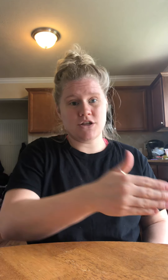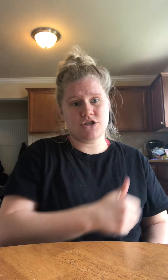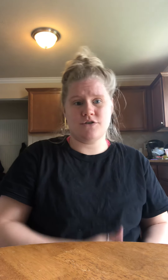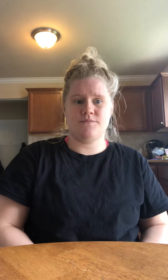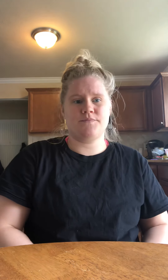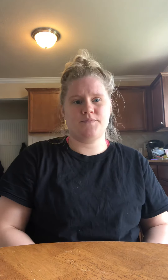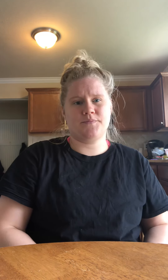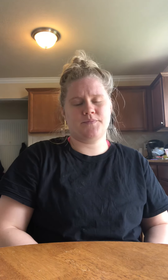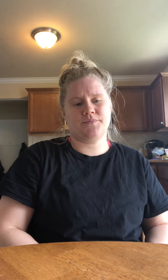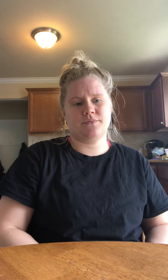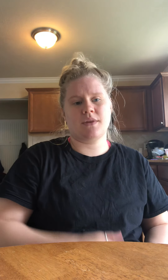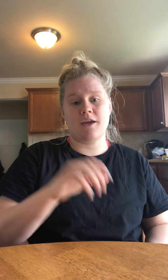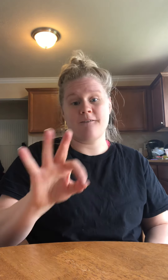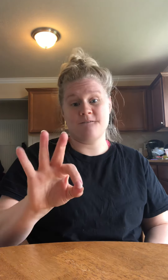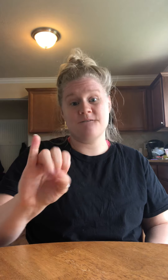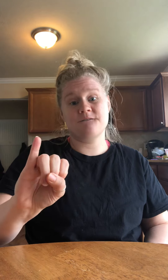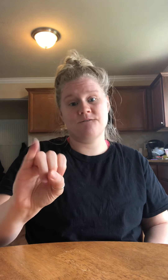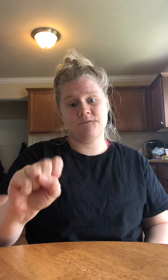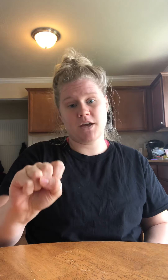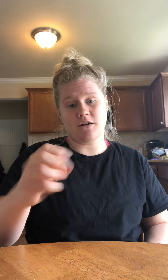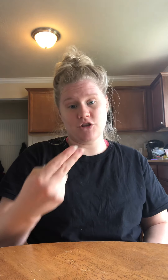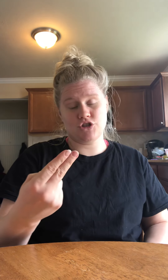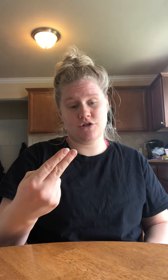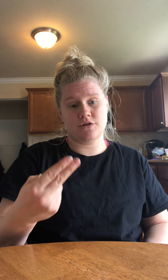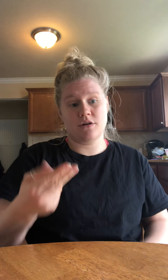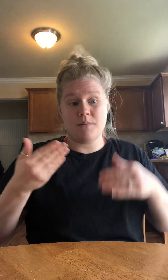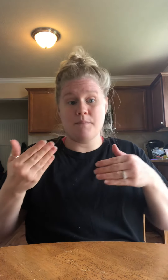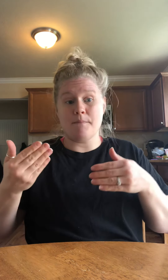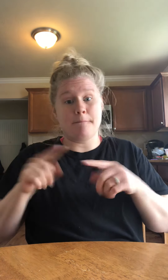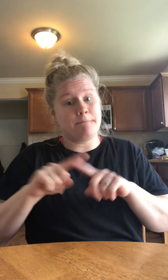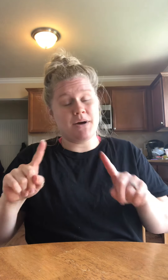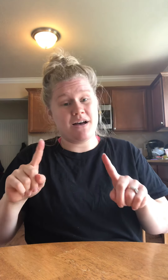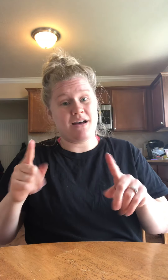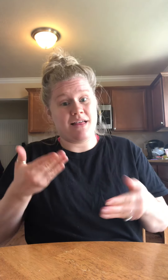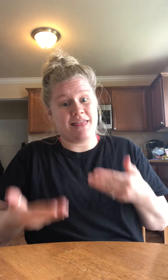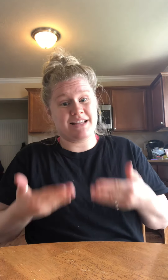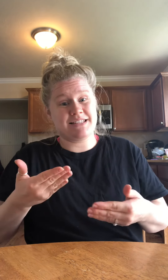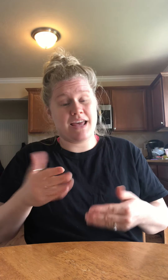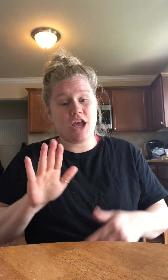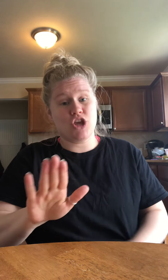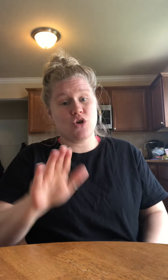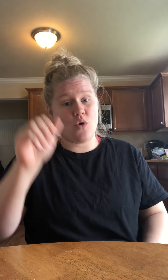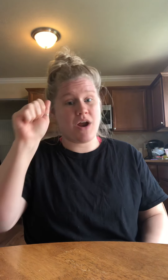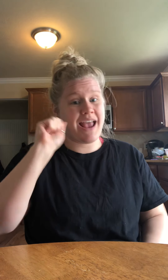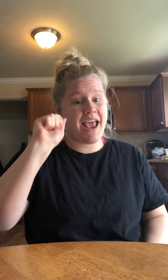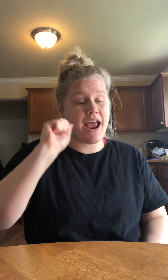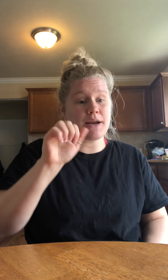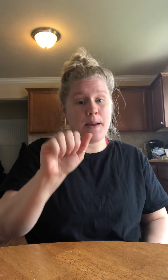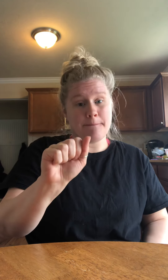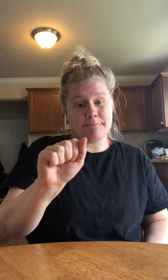fish. But, let's say, on the other hand, your Aunt Marta is a